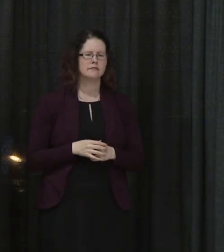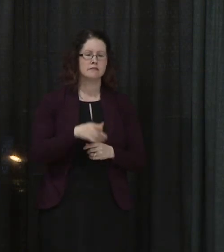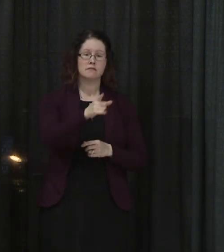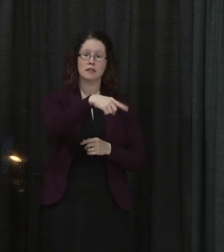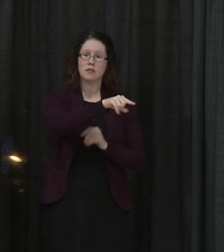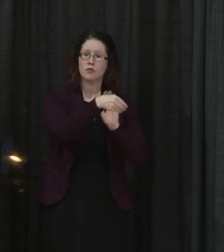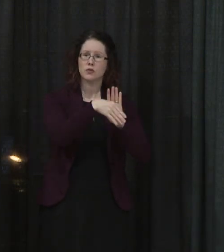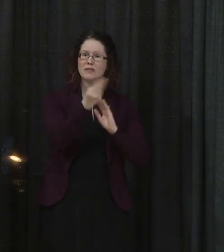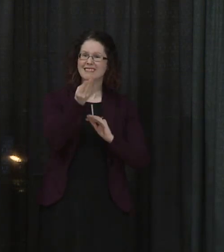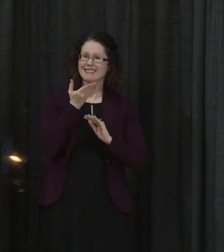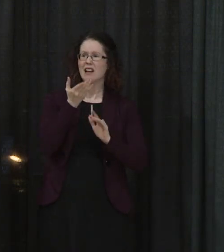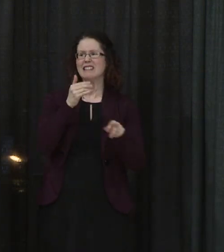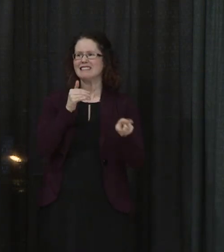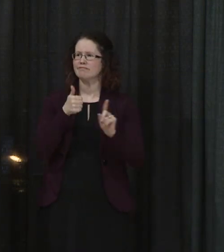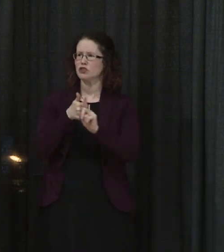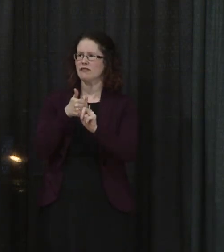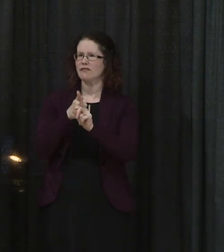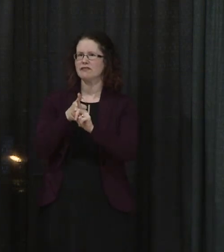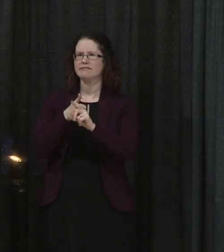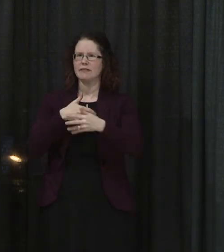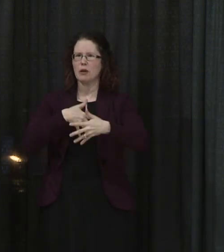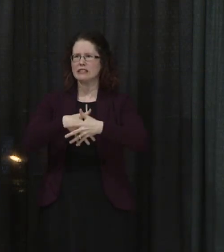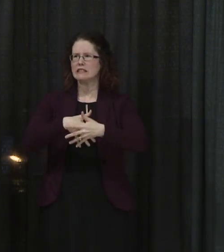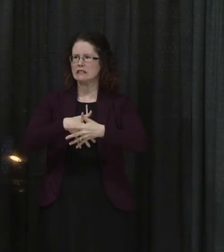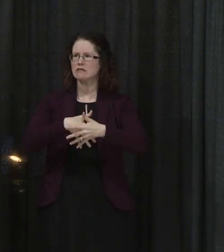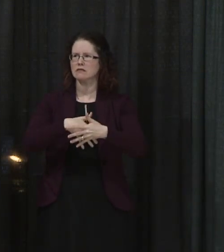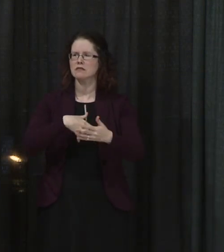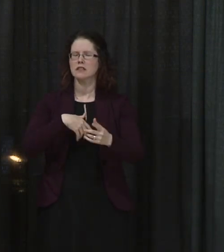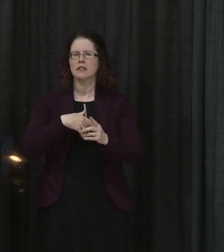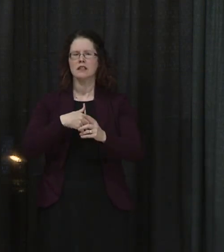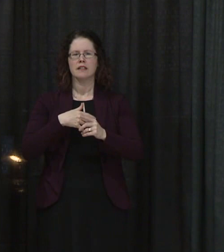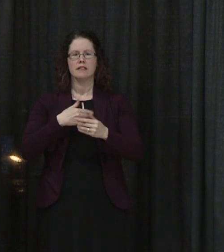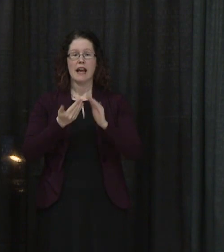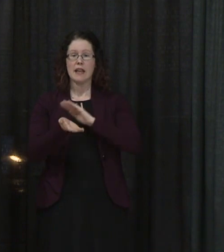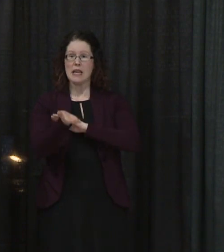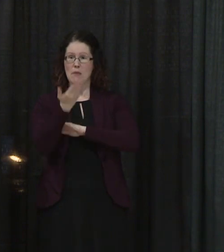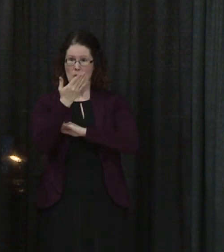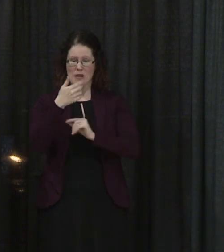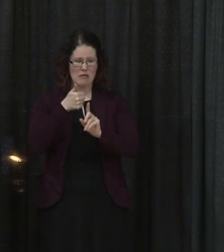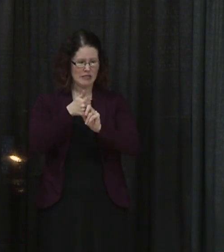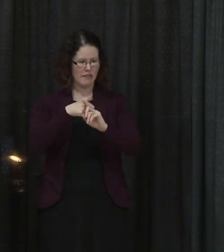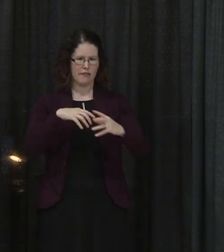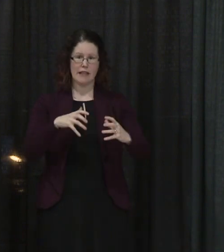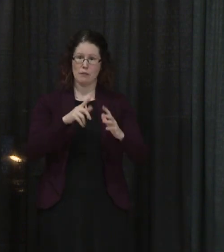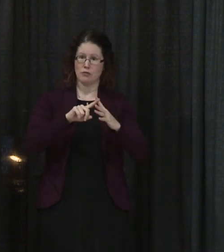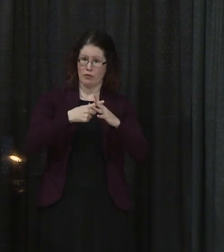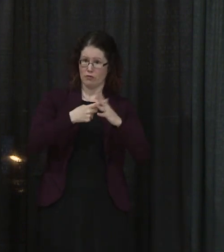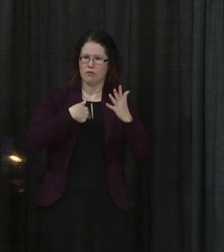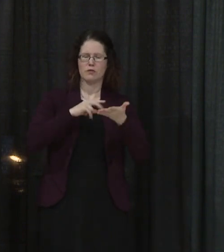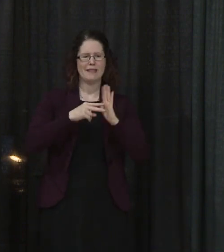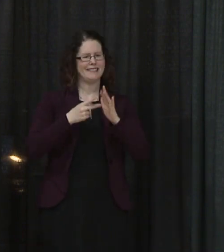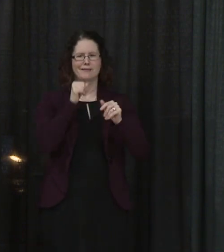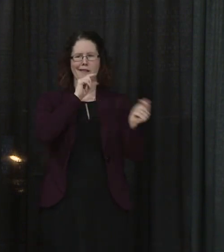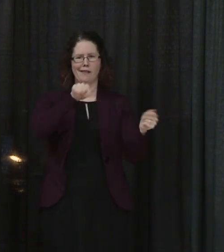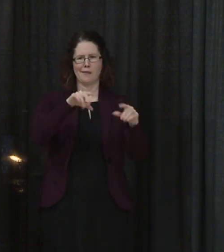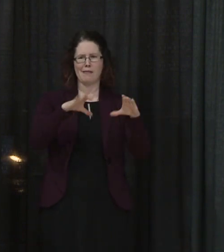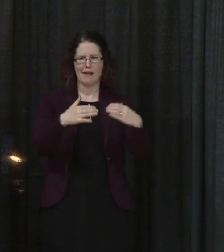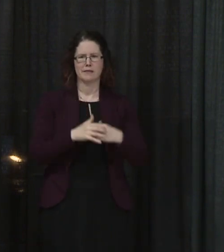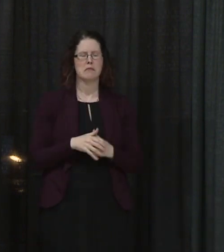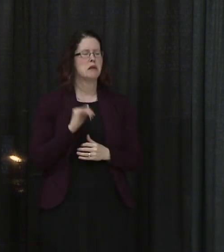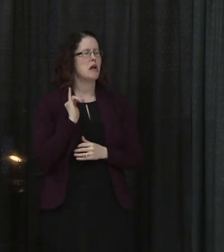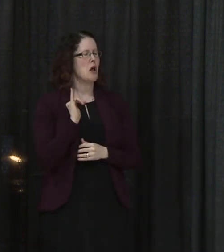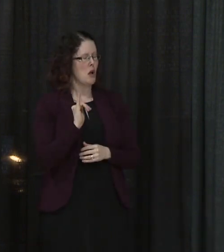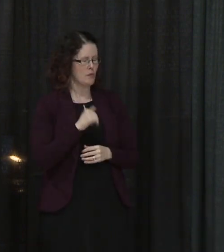she called in saying she had gone into premature labor and she would not be coming to class. I gave my seminar, and while I